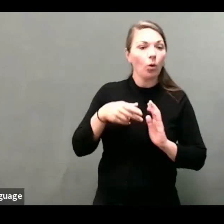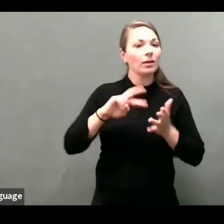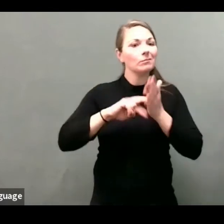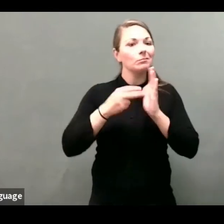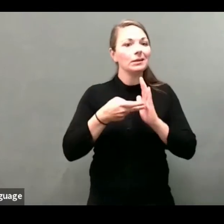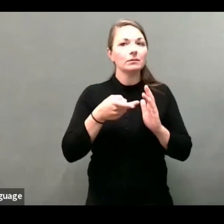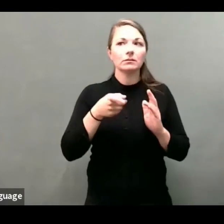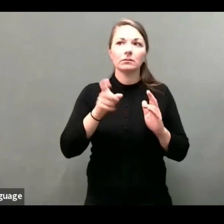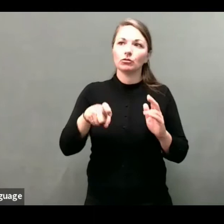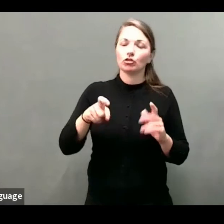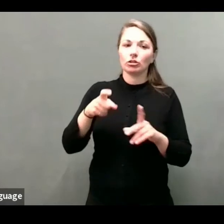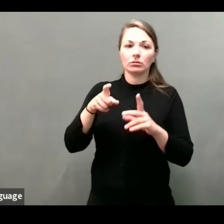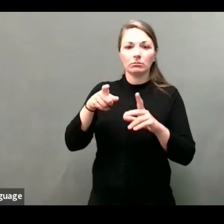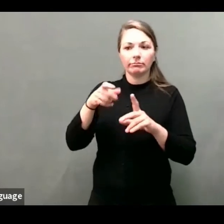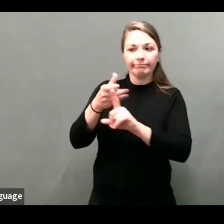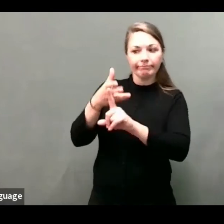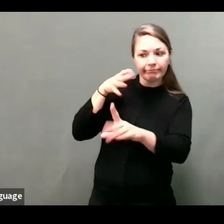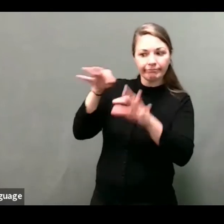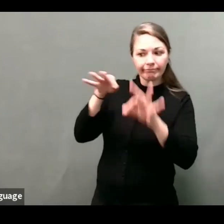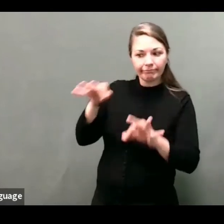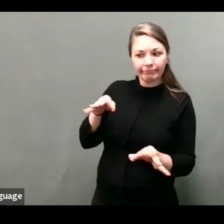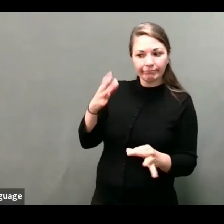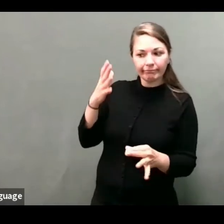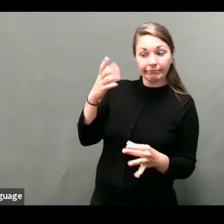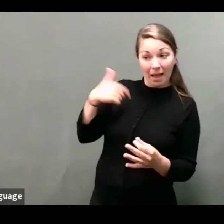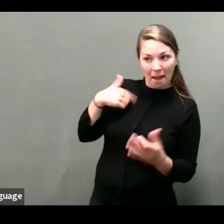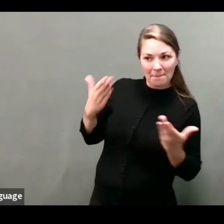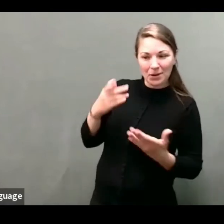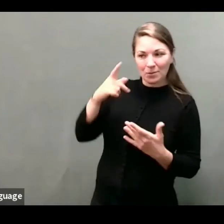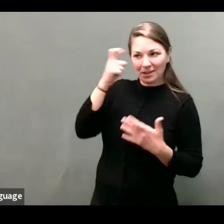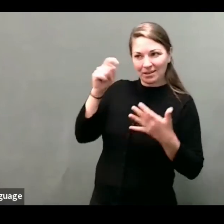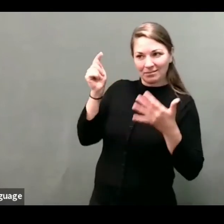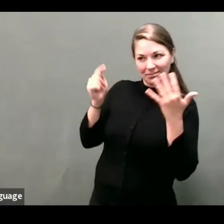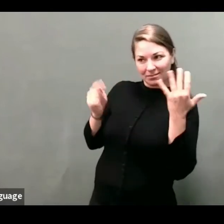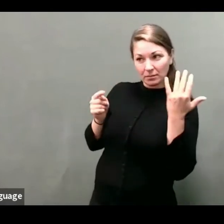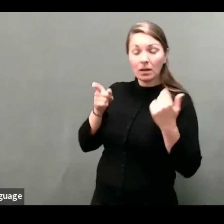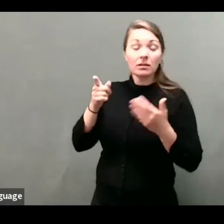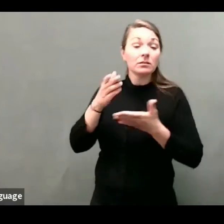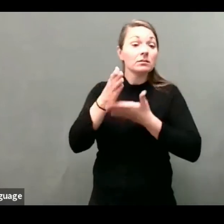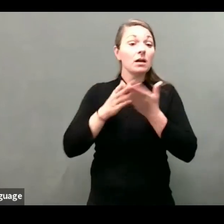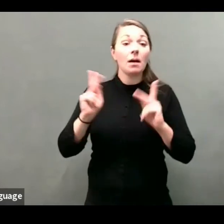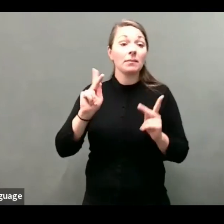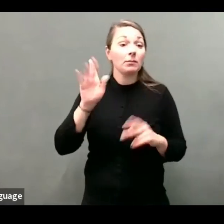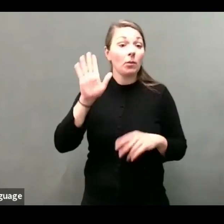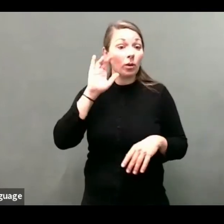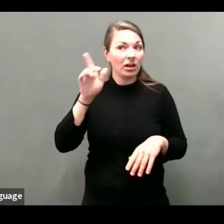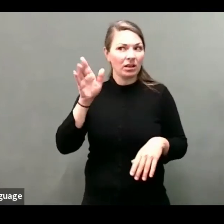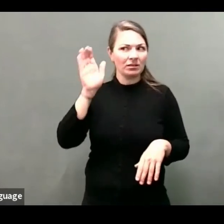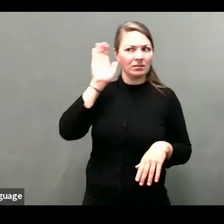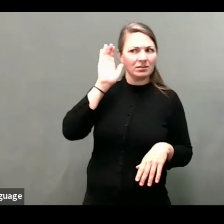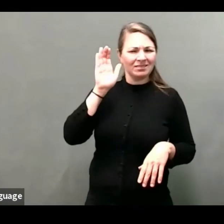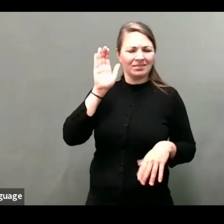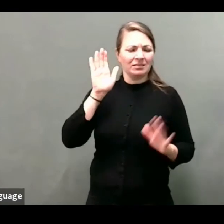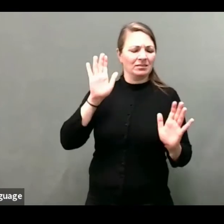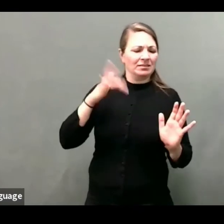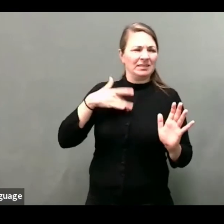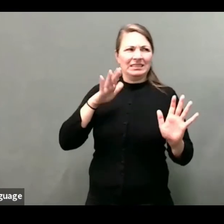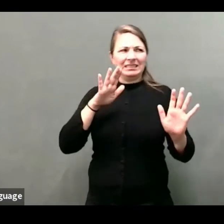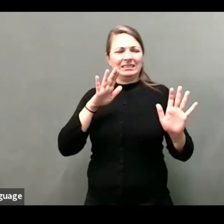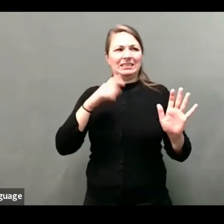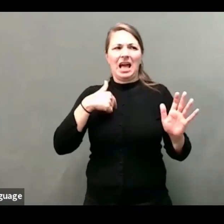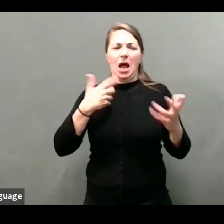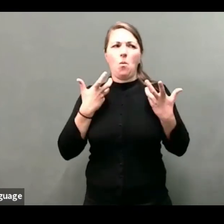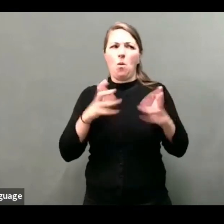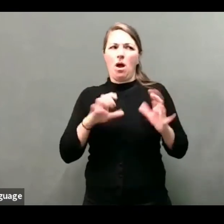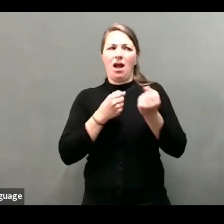to do. Some survivors will hear that and decide they don't want an advocate present. So that's okay. You will hopefully just